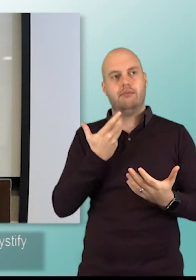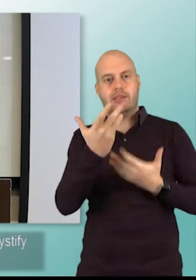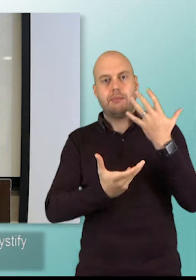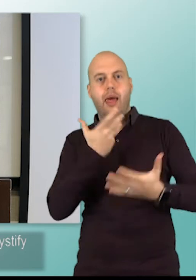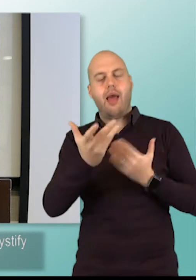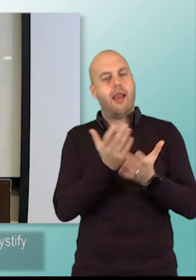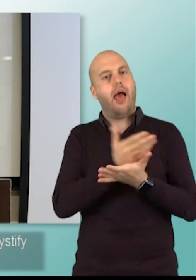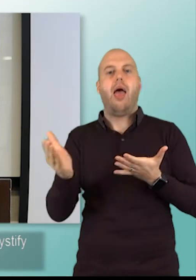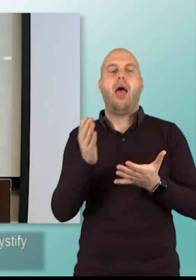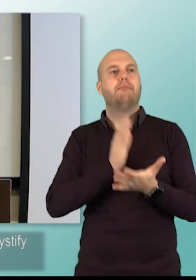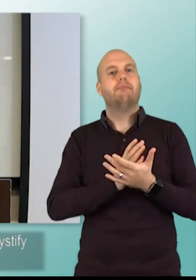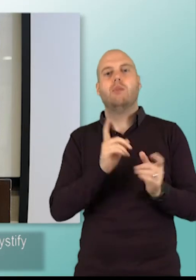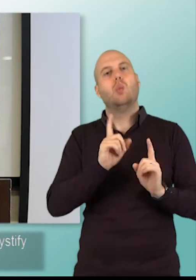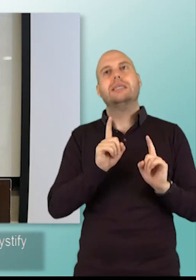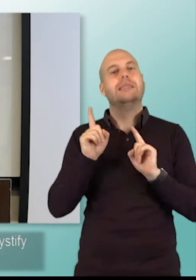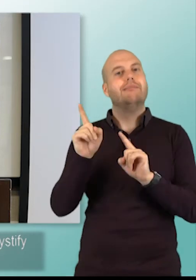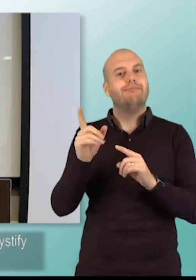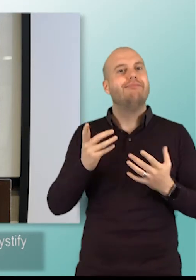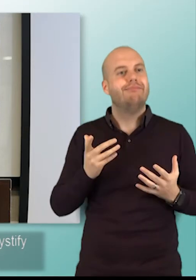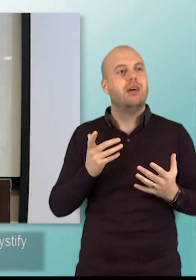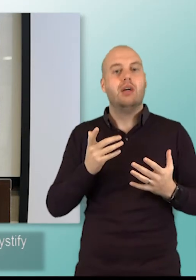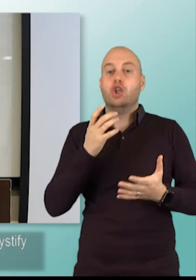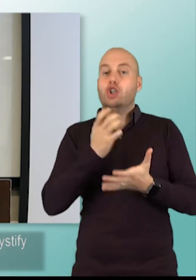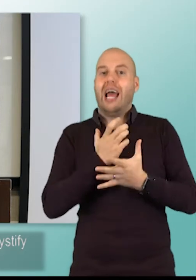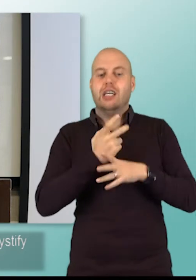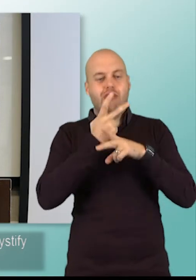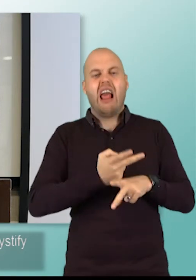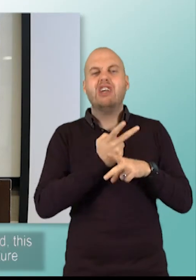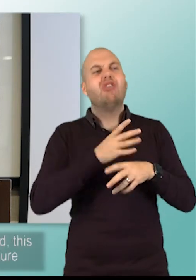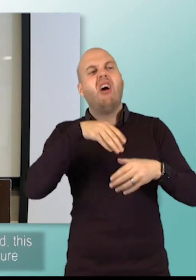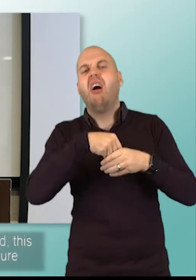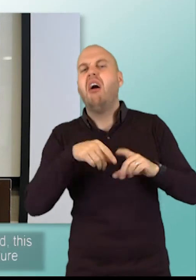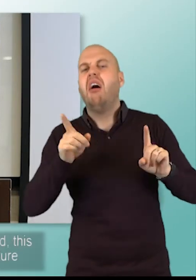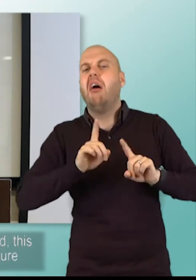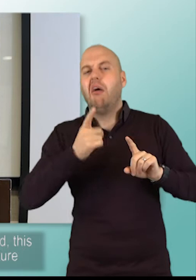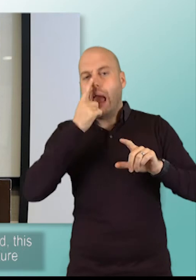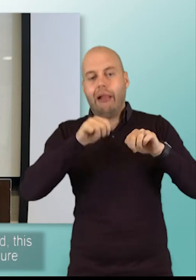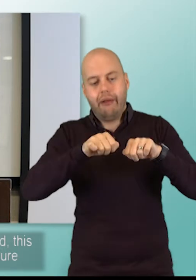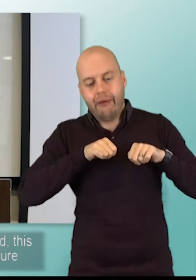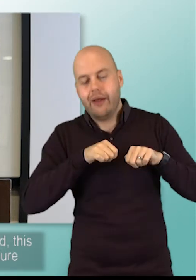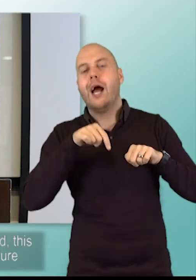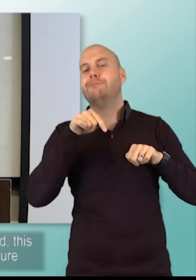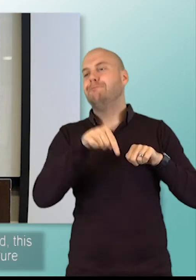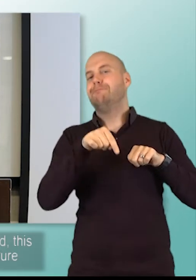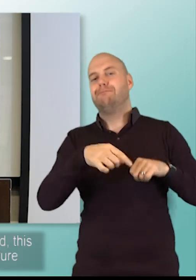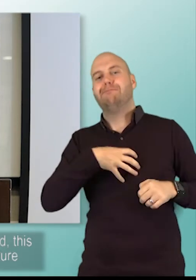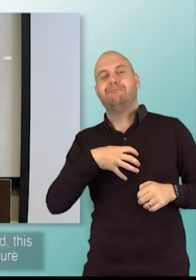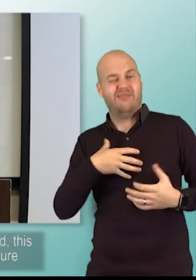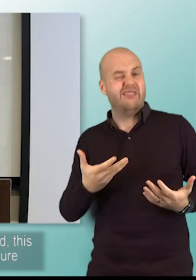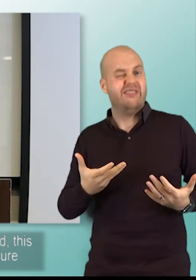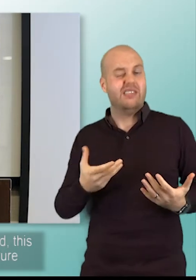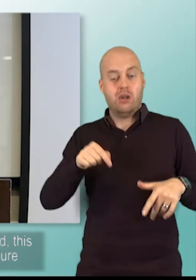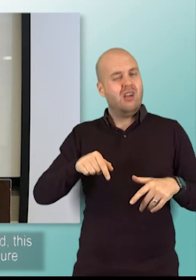goes on there, to demystify things about the weird and wonderful world of charity regulation. But also,